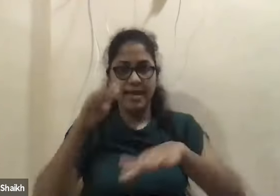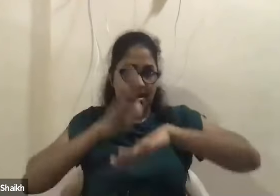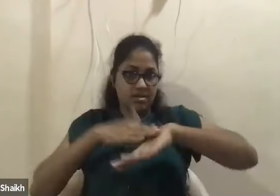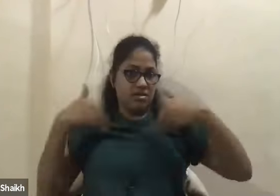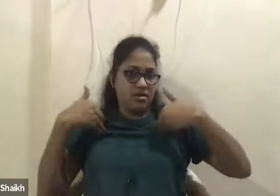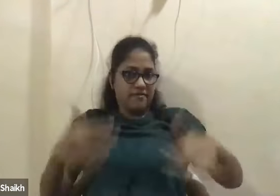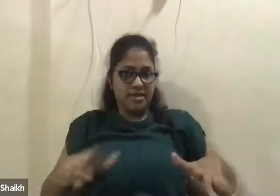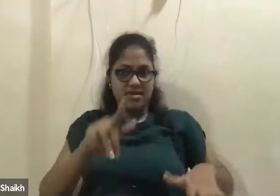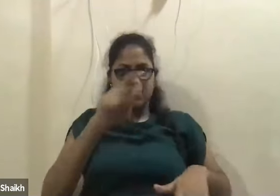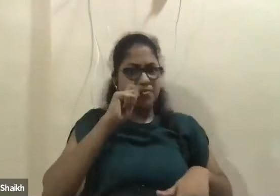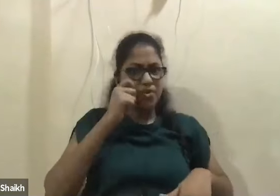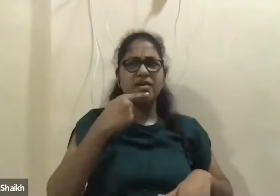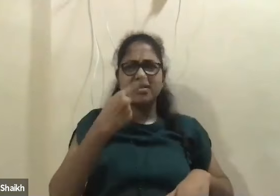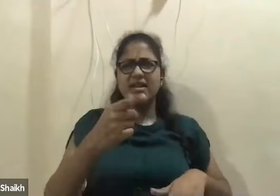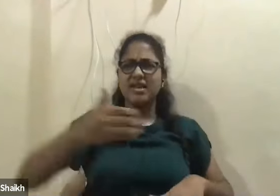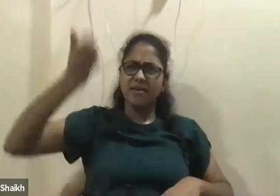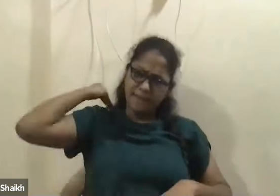used to work at an organization called Cheshire Home.